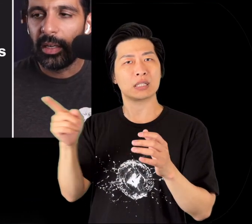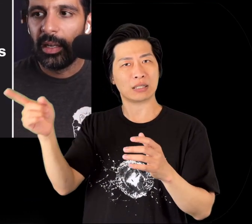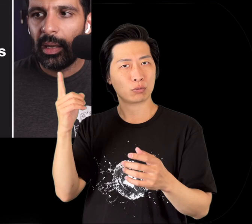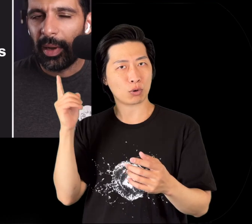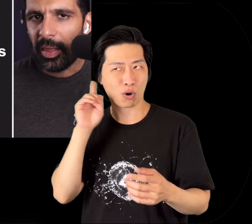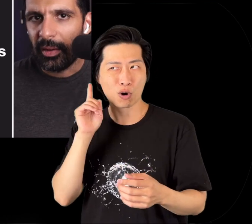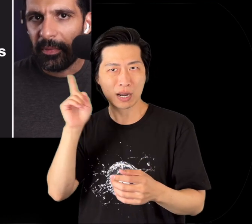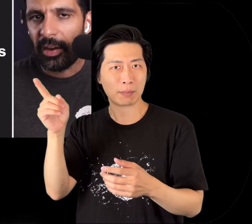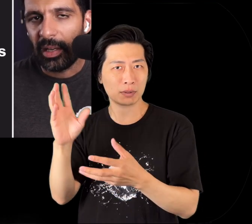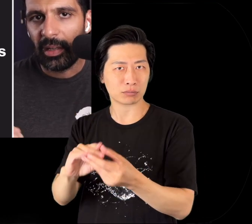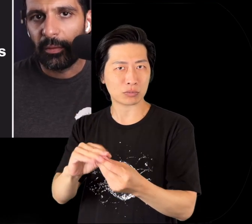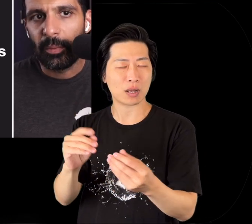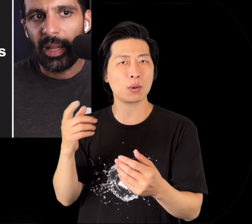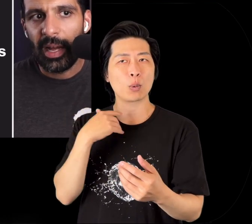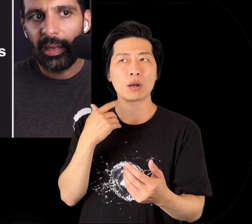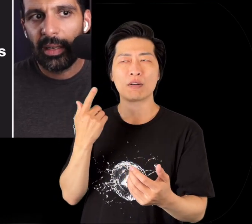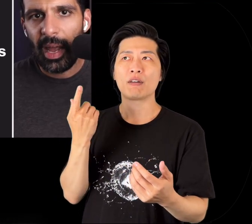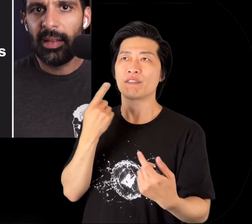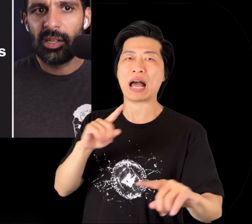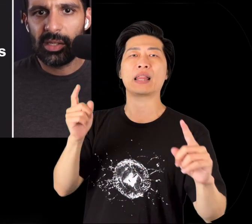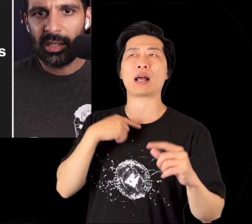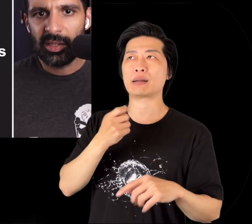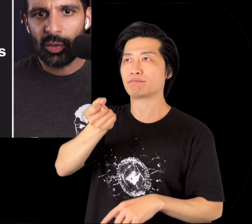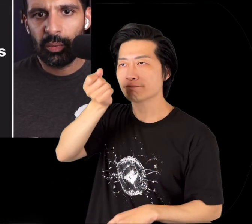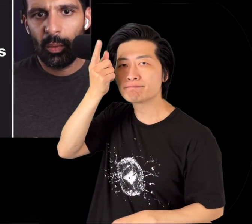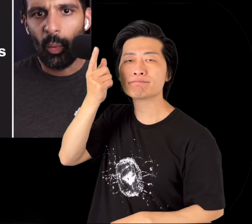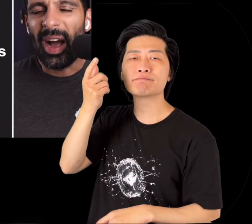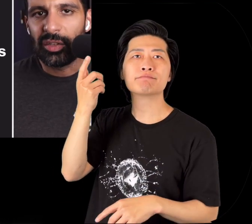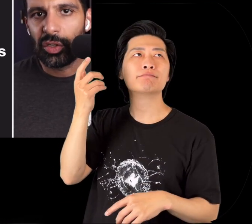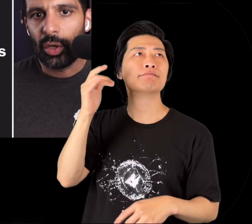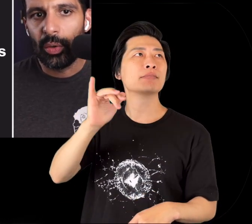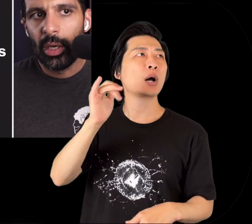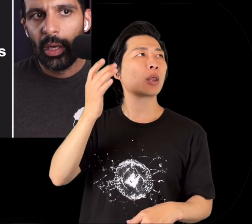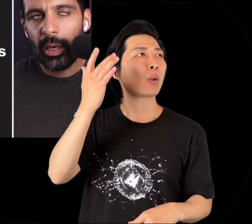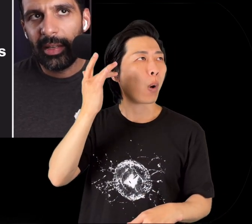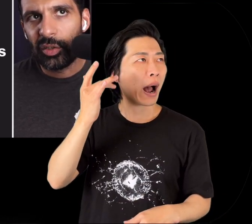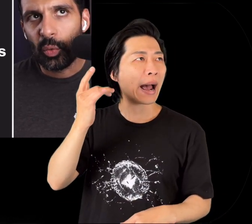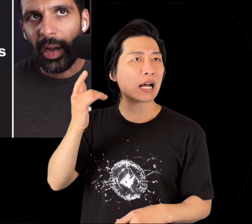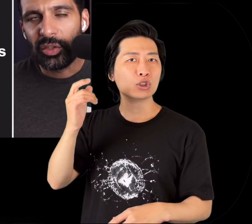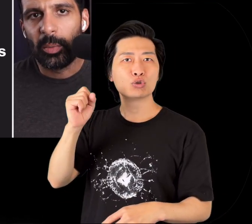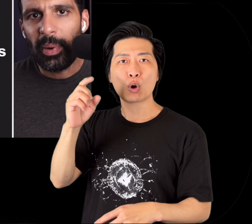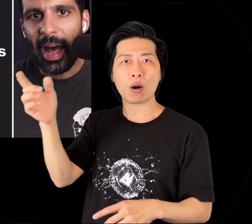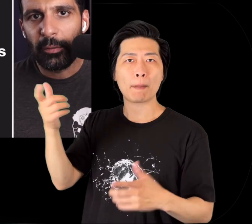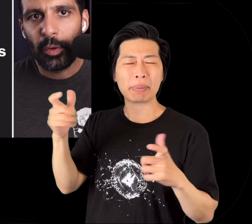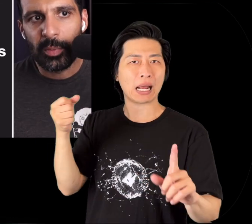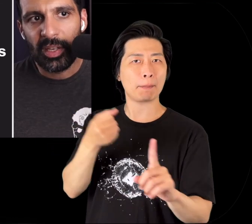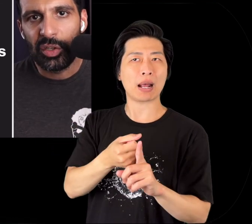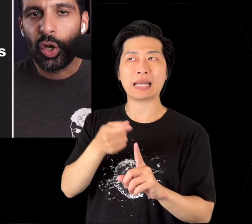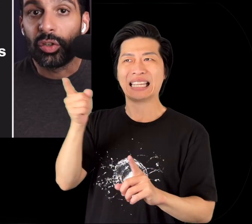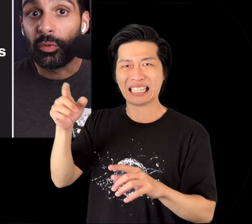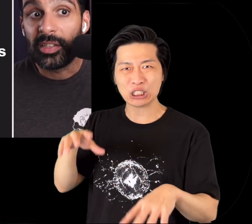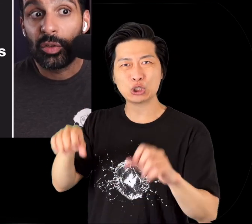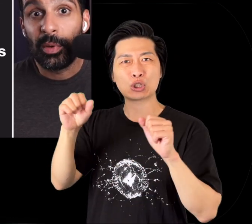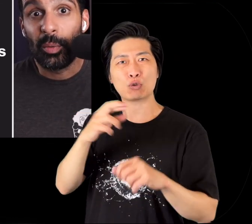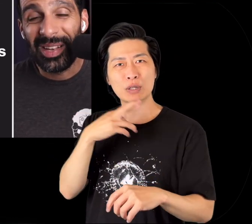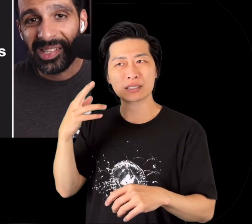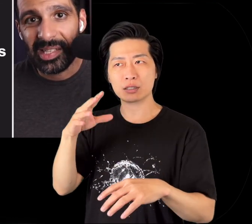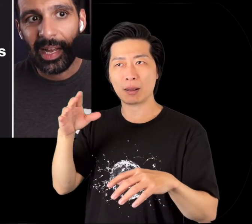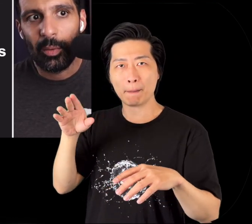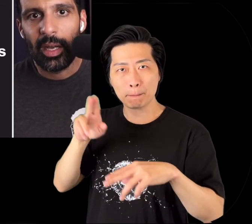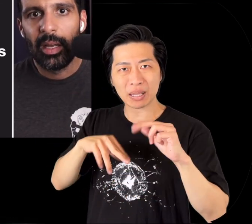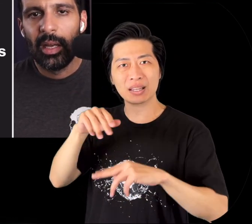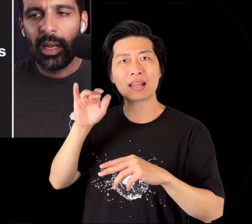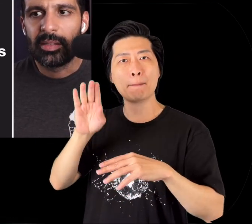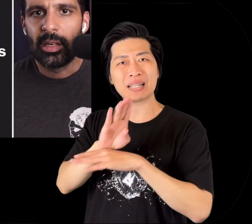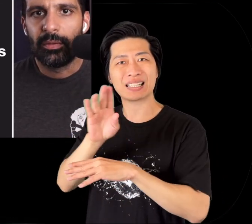about it, but I think it finally clicked for me that, hey, this is why it's so impactful, is because he took the risk to build a business